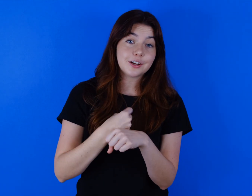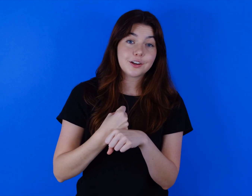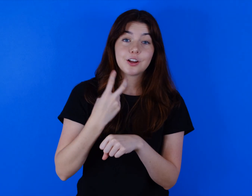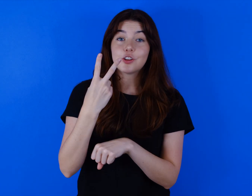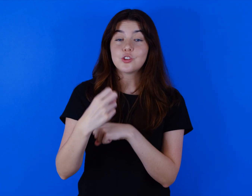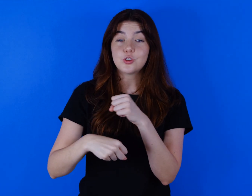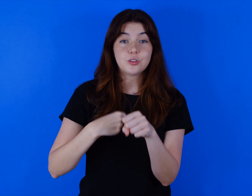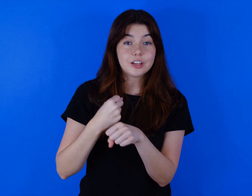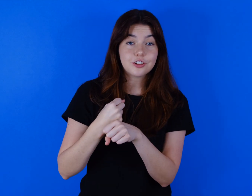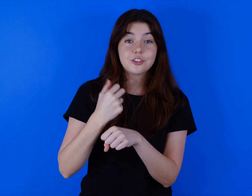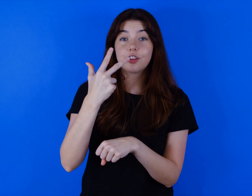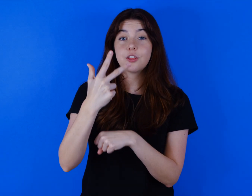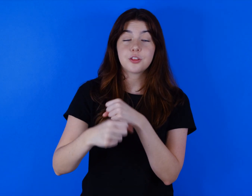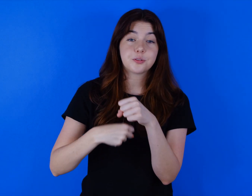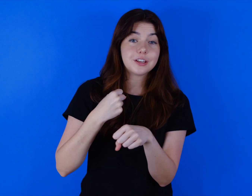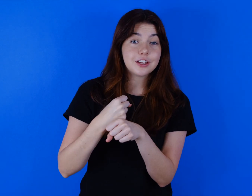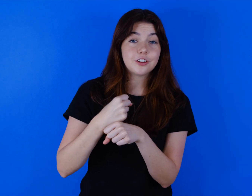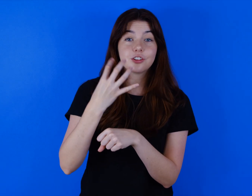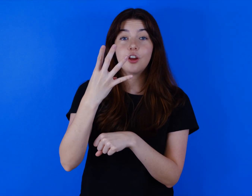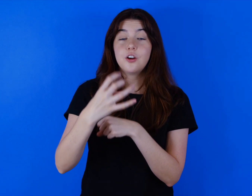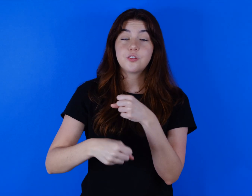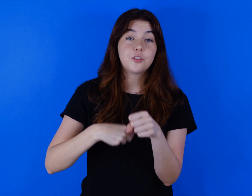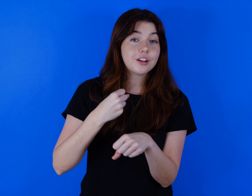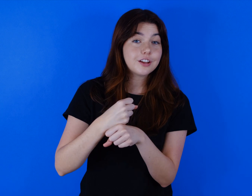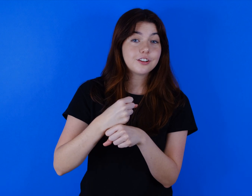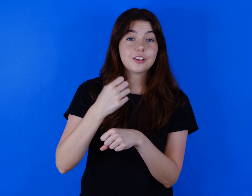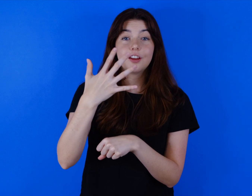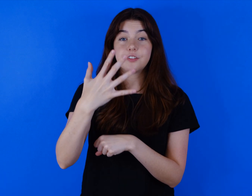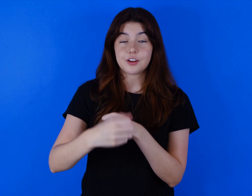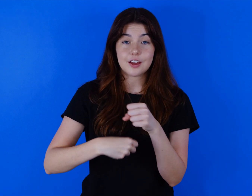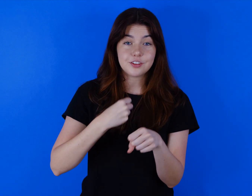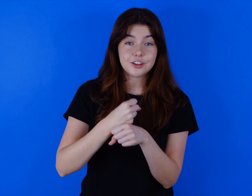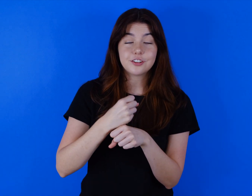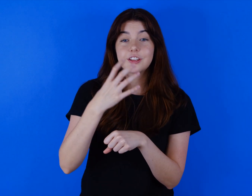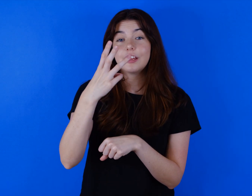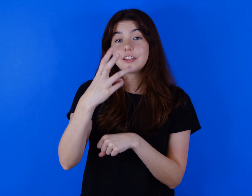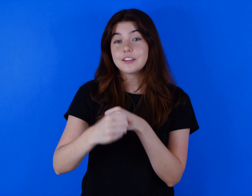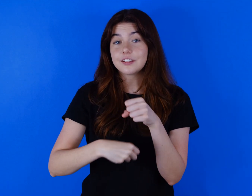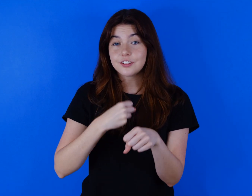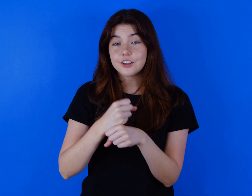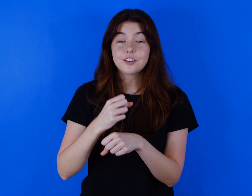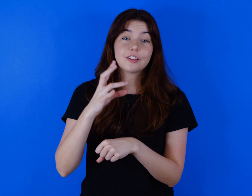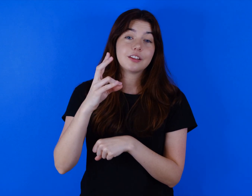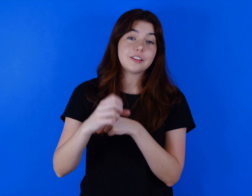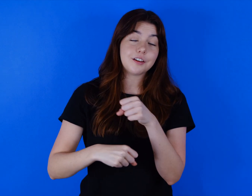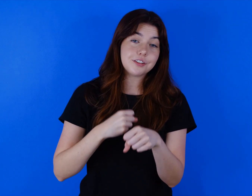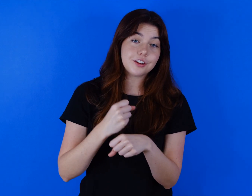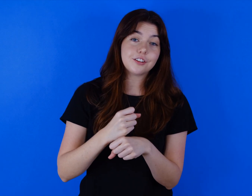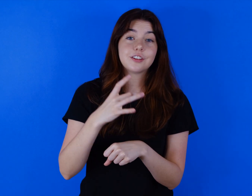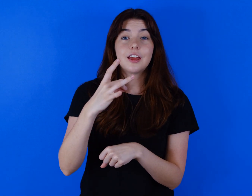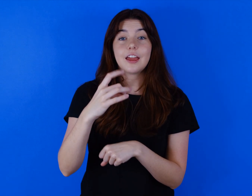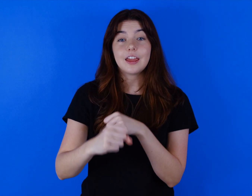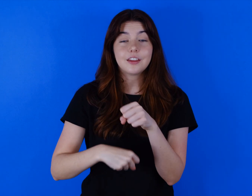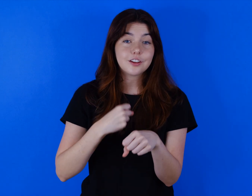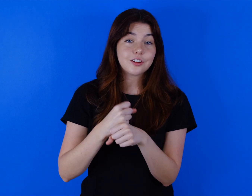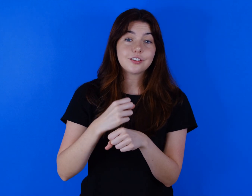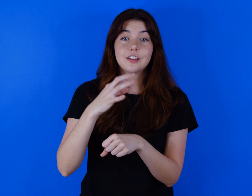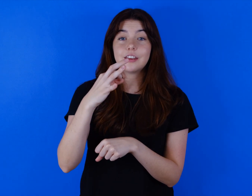year, 2 years, 3 years, 4 years, 5 years, 6 years, 7 years, 8 years,